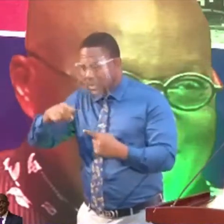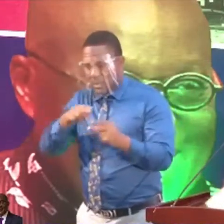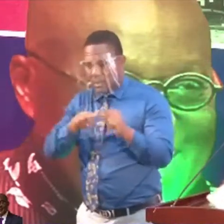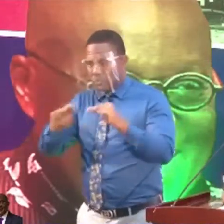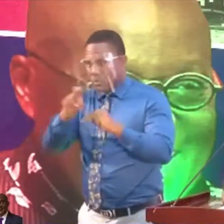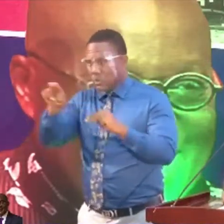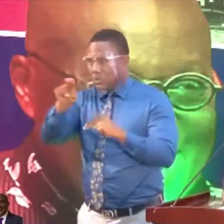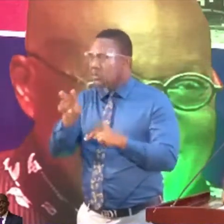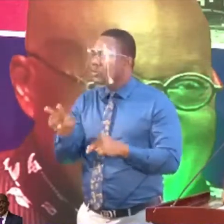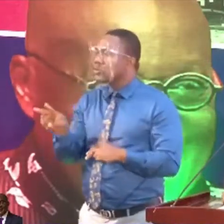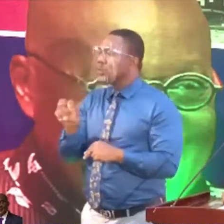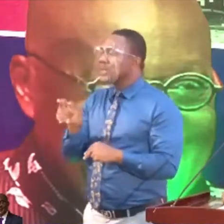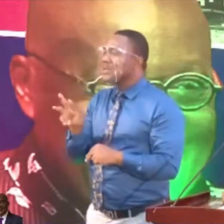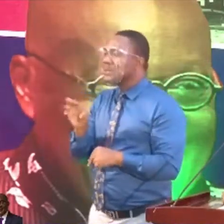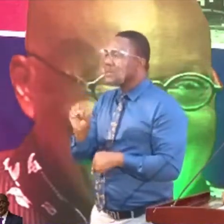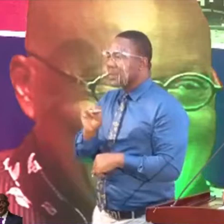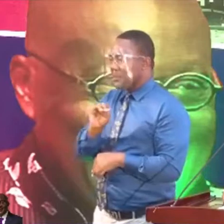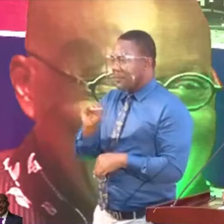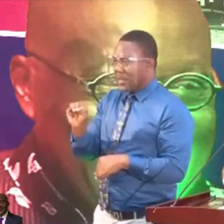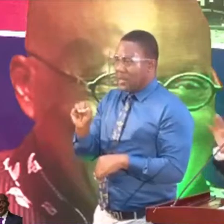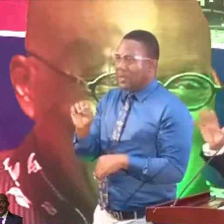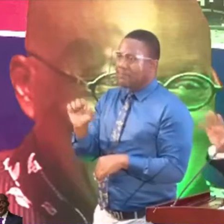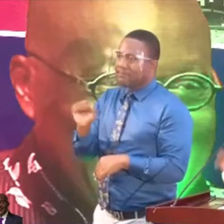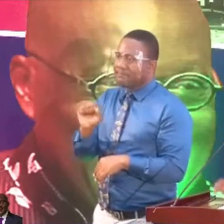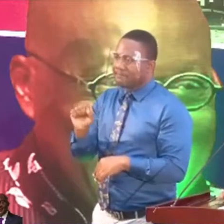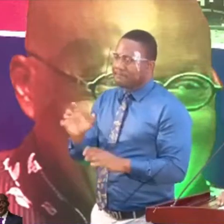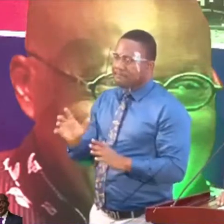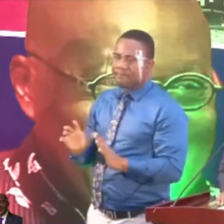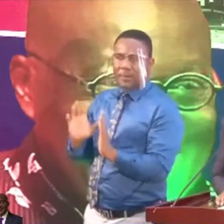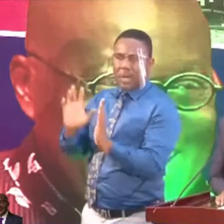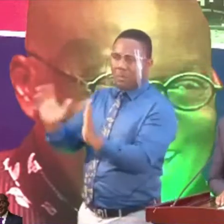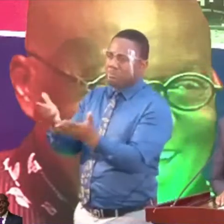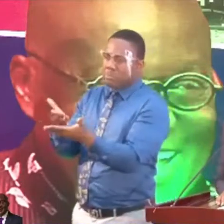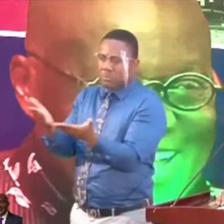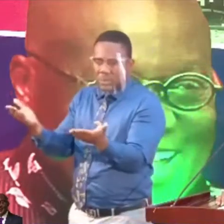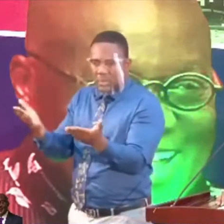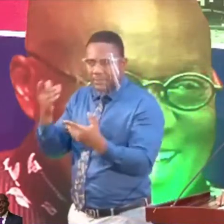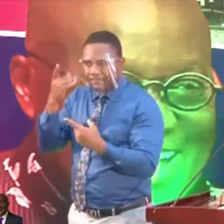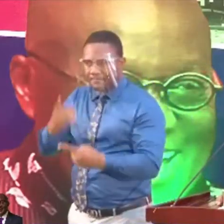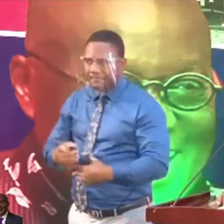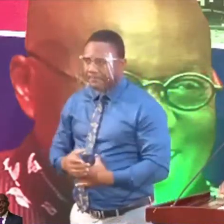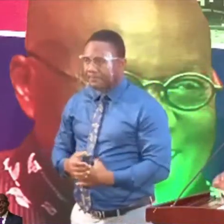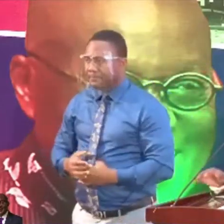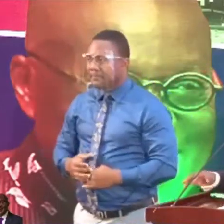$260 million. I'll just leave that for you to ponder.